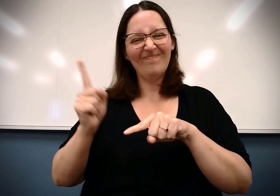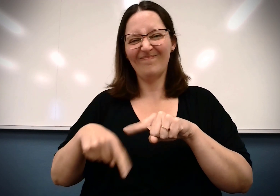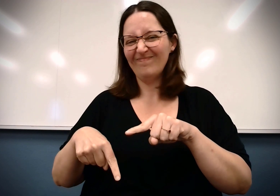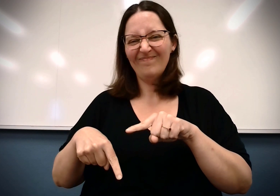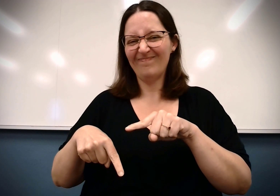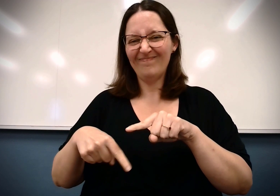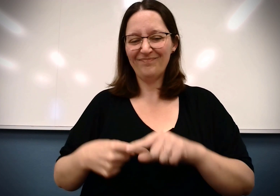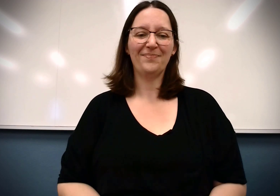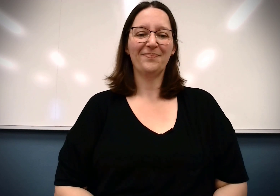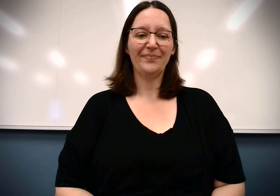Negate.